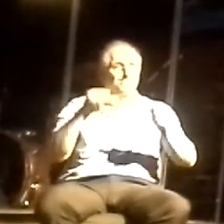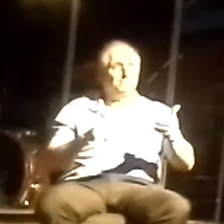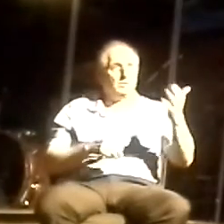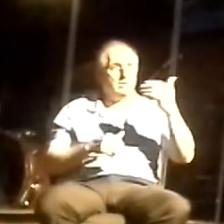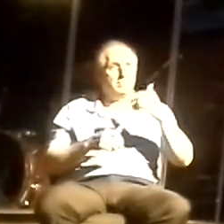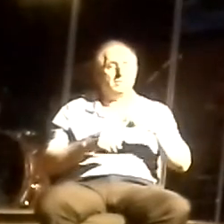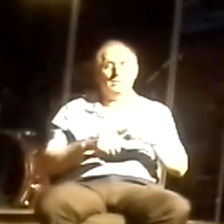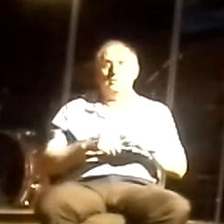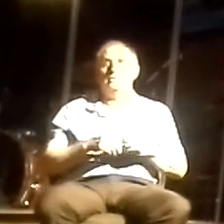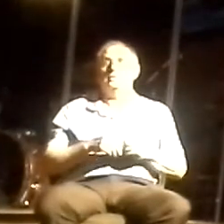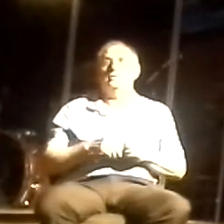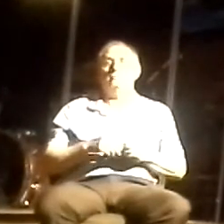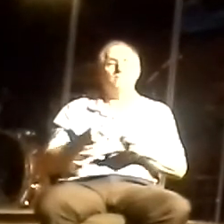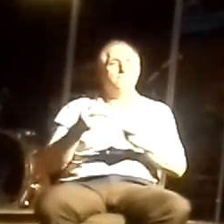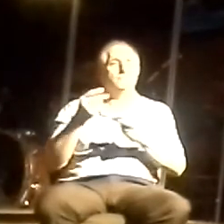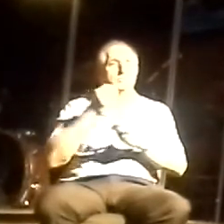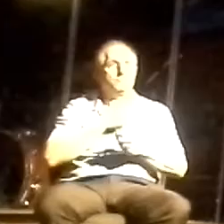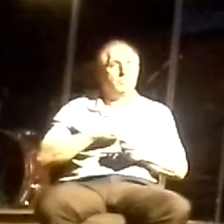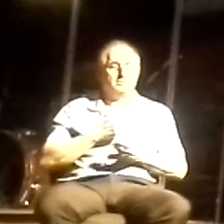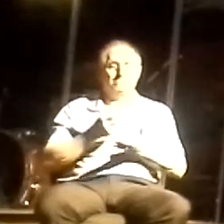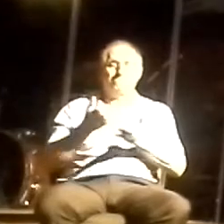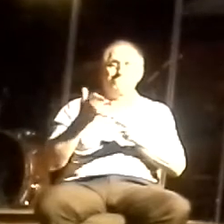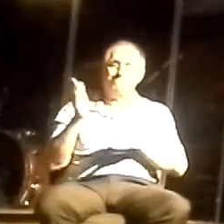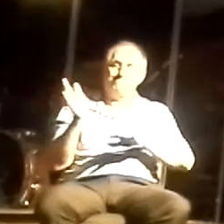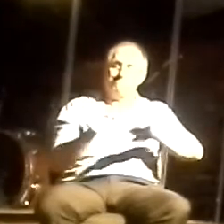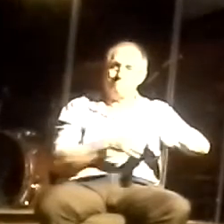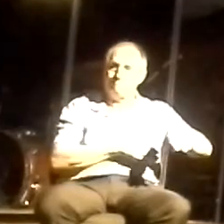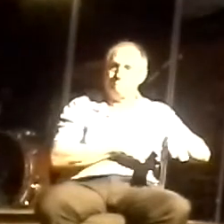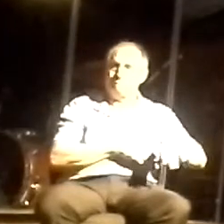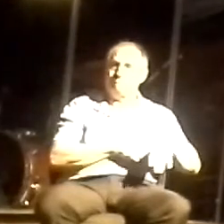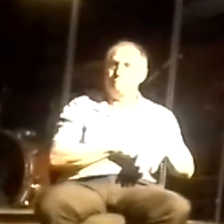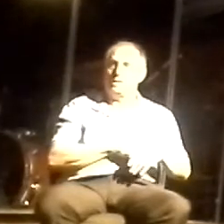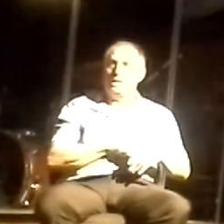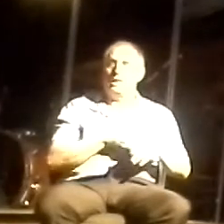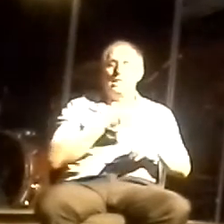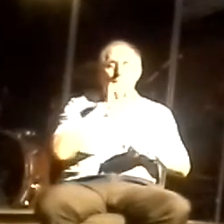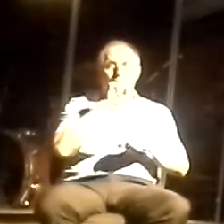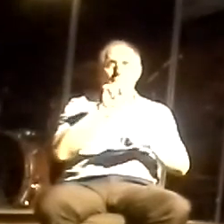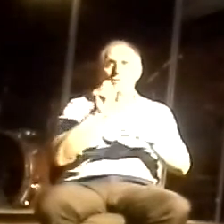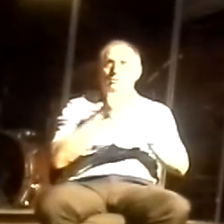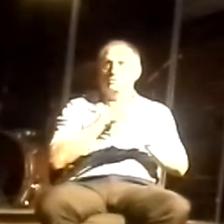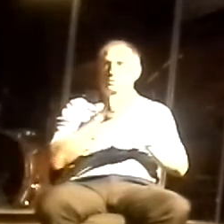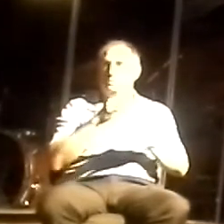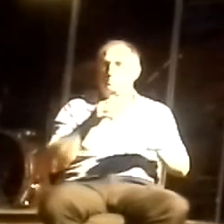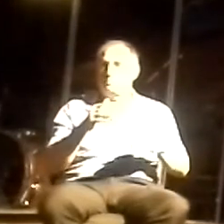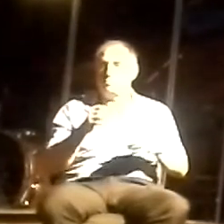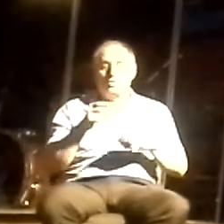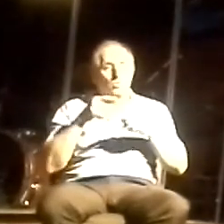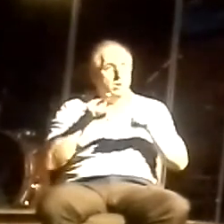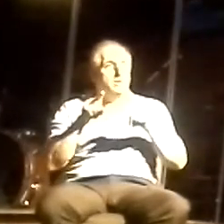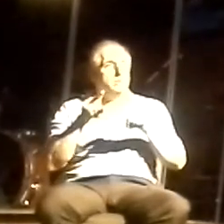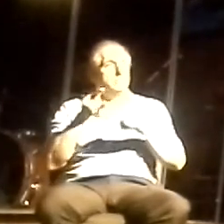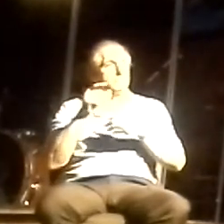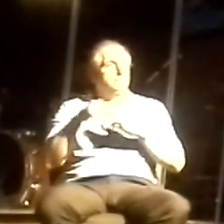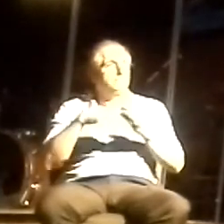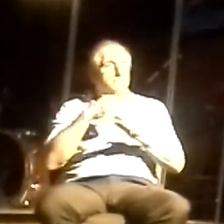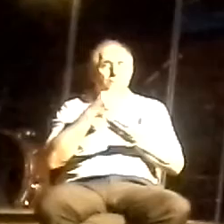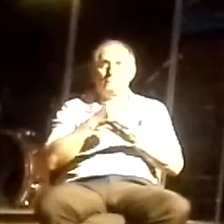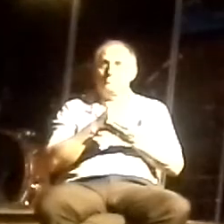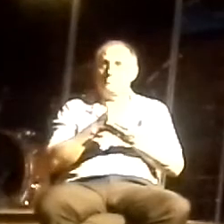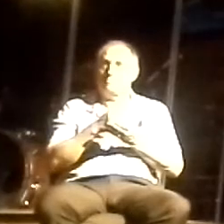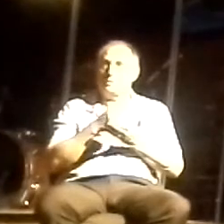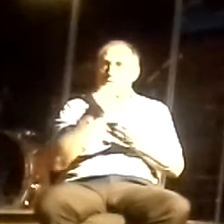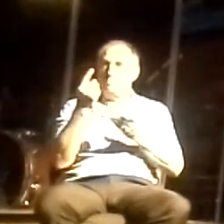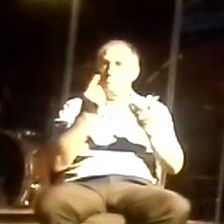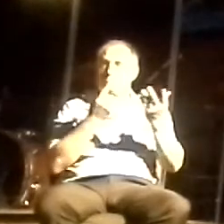Leave behind your regrets and mistakes. I love this song. While you're receiving communion, the team's coming right